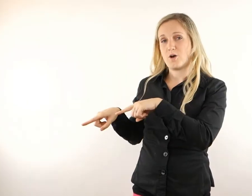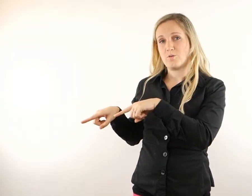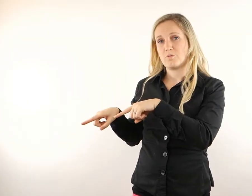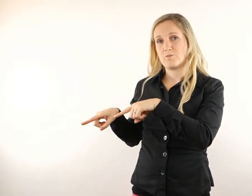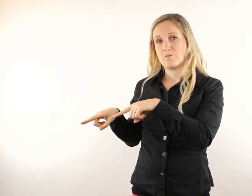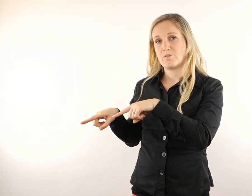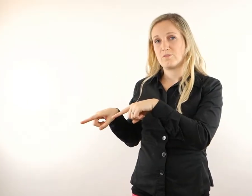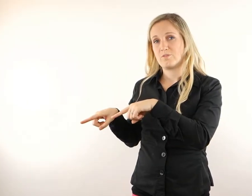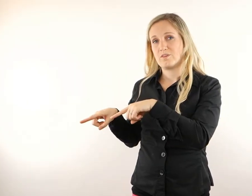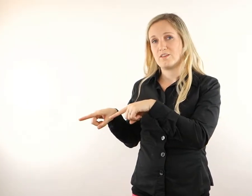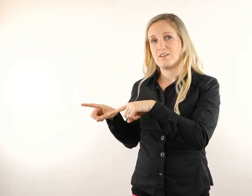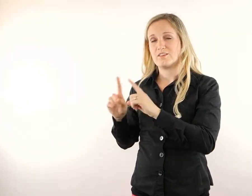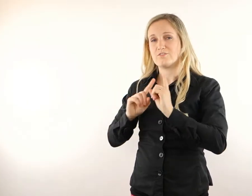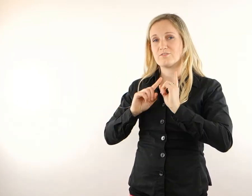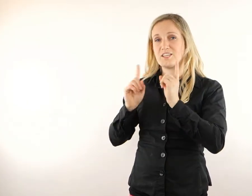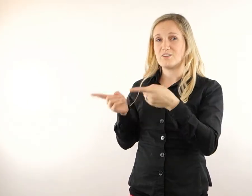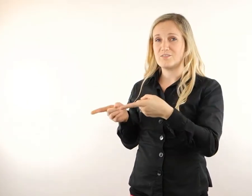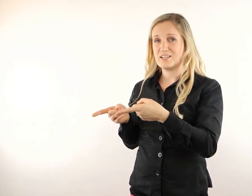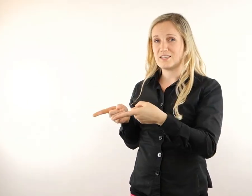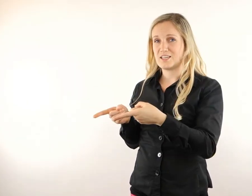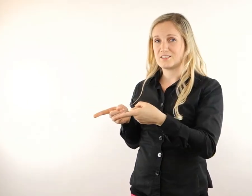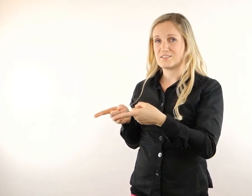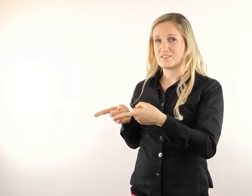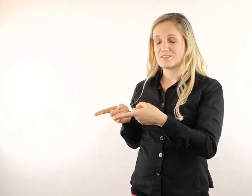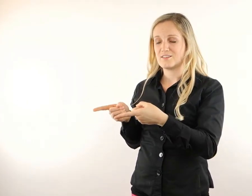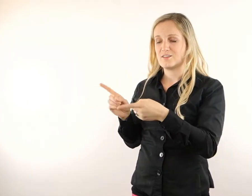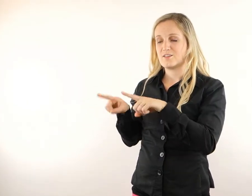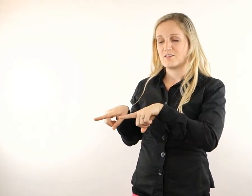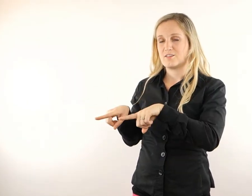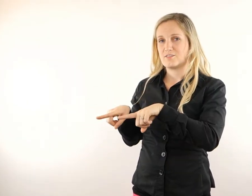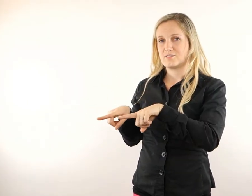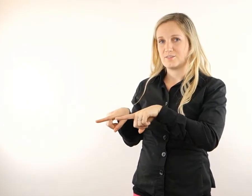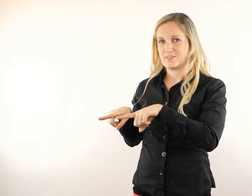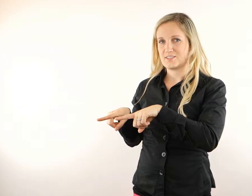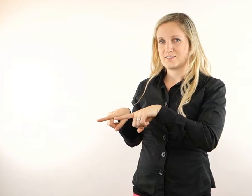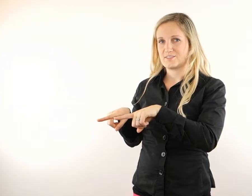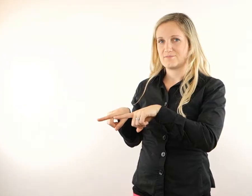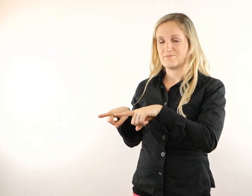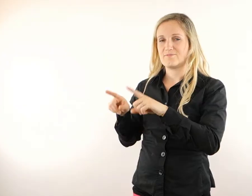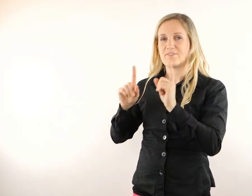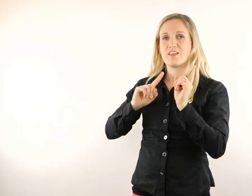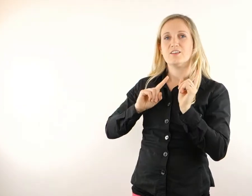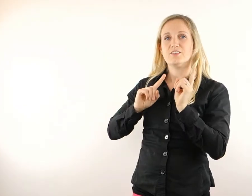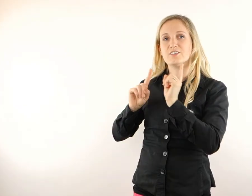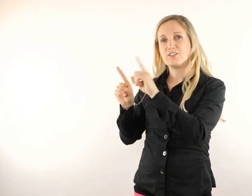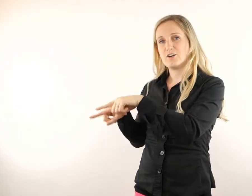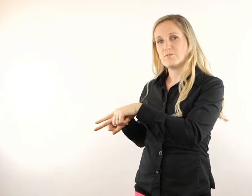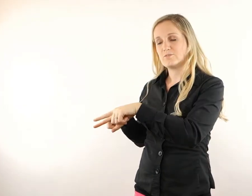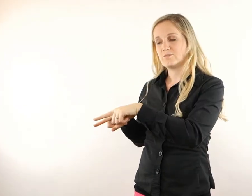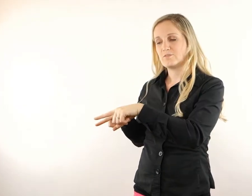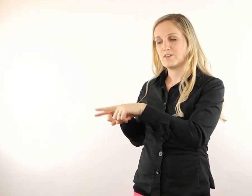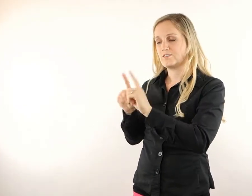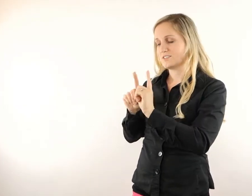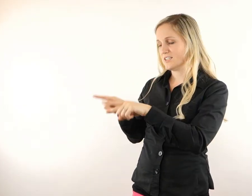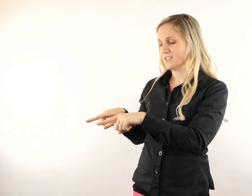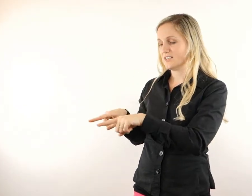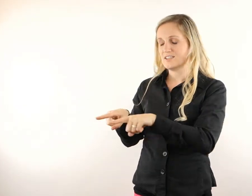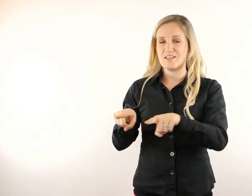go. Now don't sign go like this. Go like this. Go. You can sign it like this,